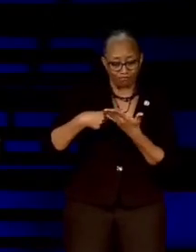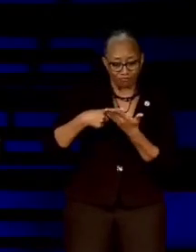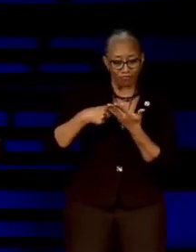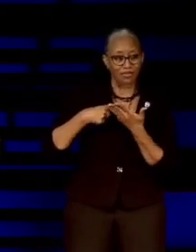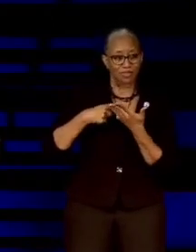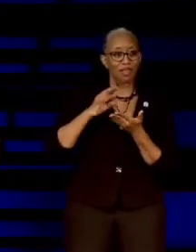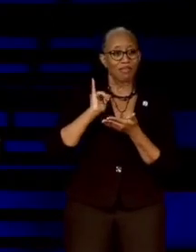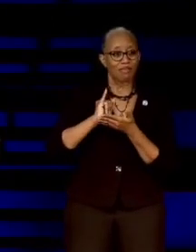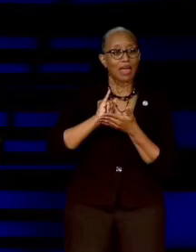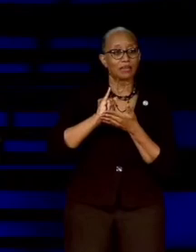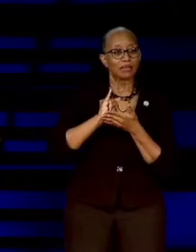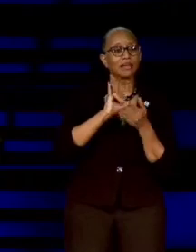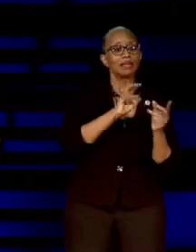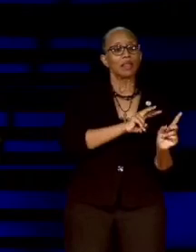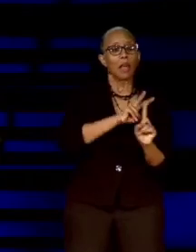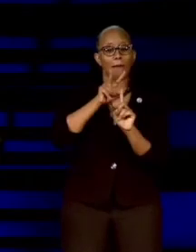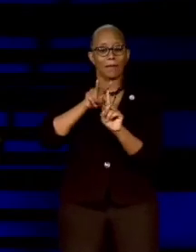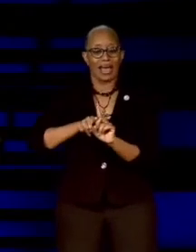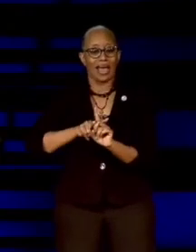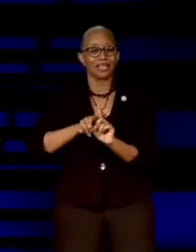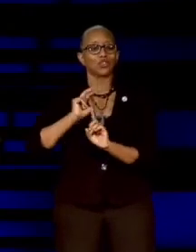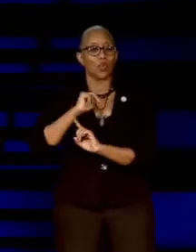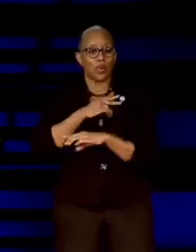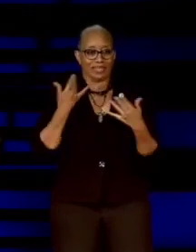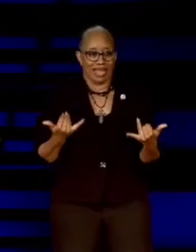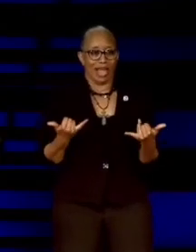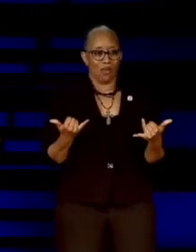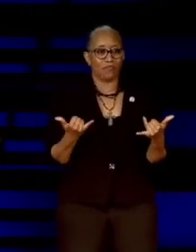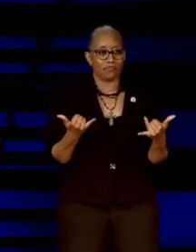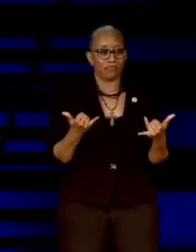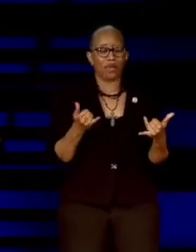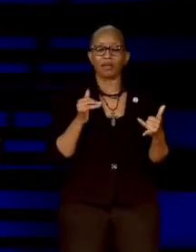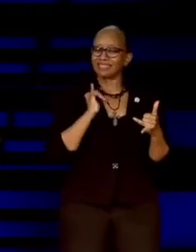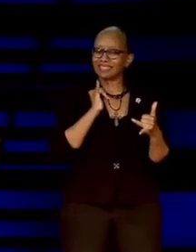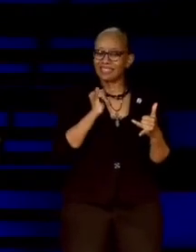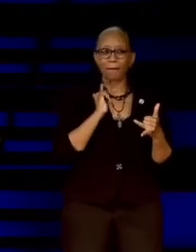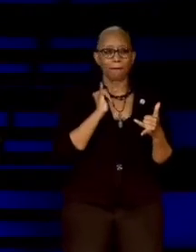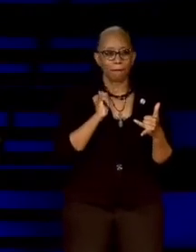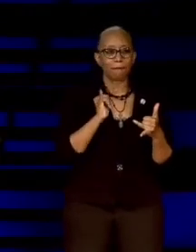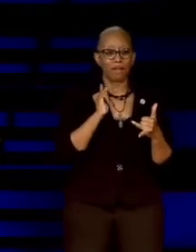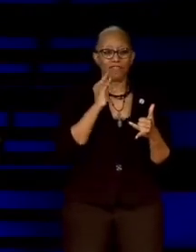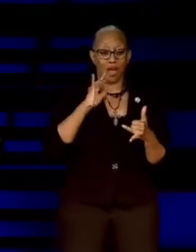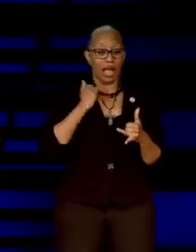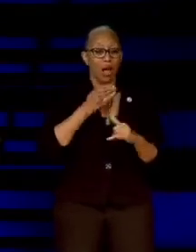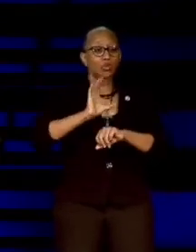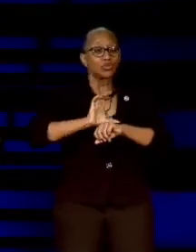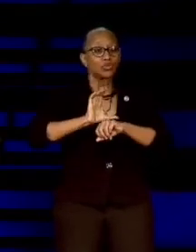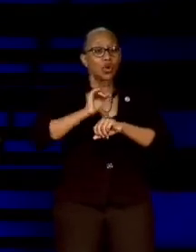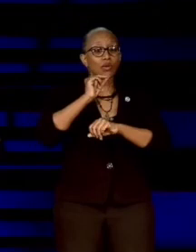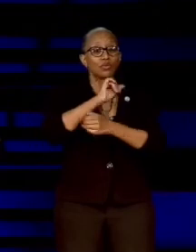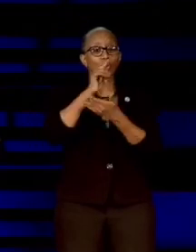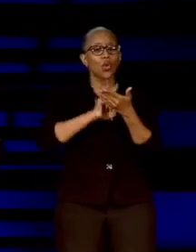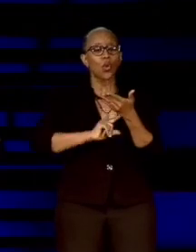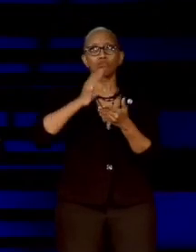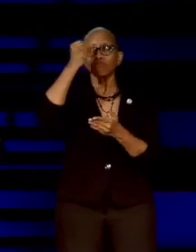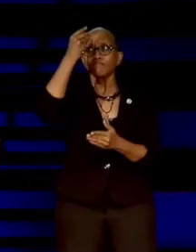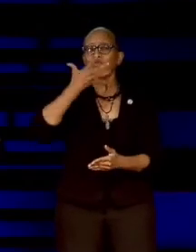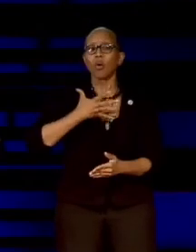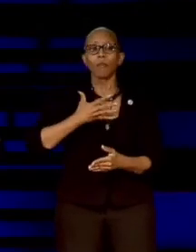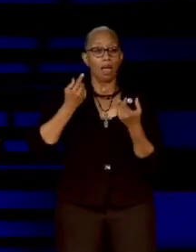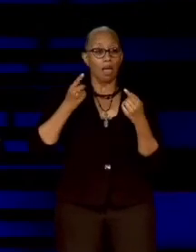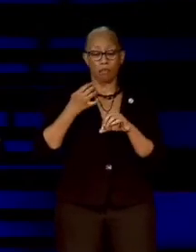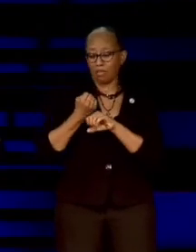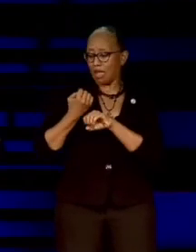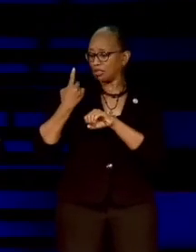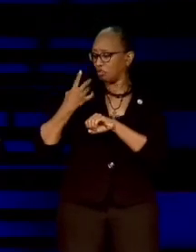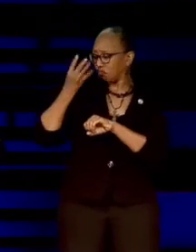is applicable to Greater St. Stephen. How so? Because the Lord told me last year, he